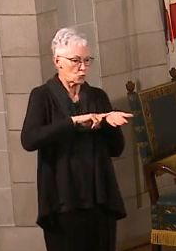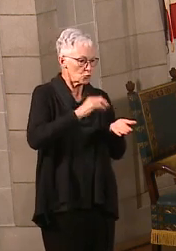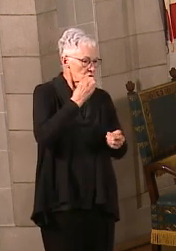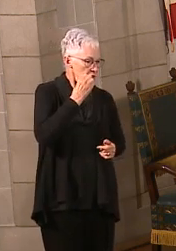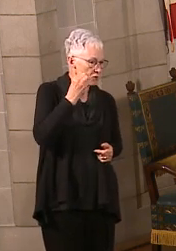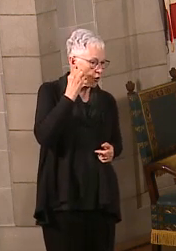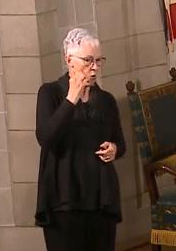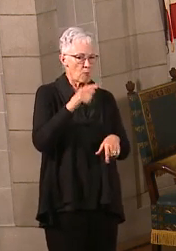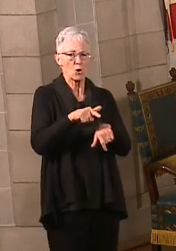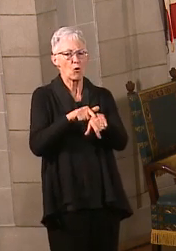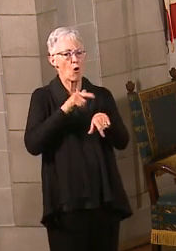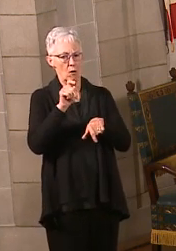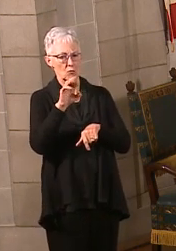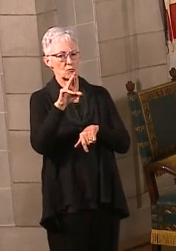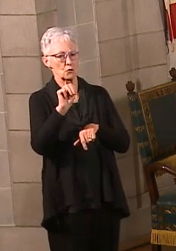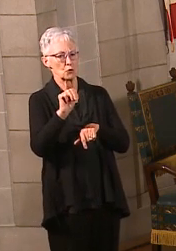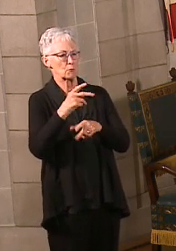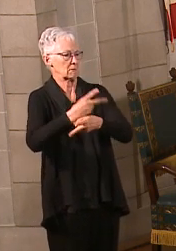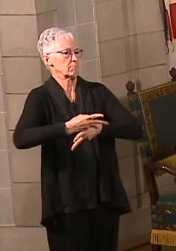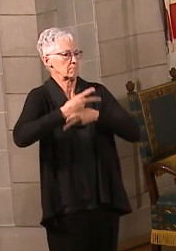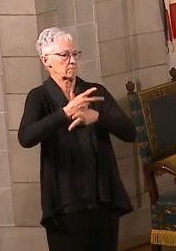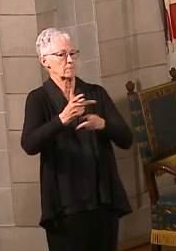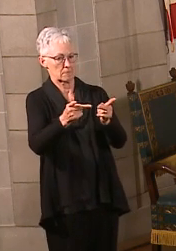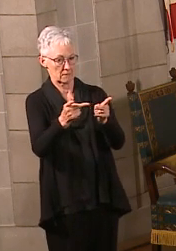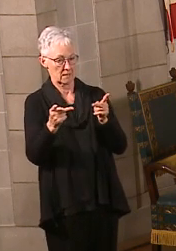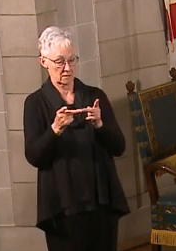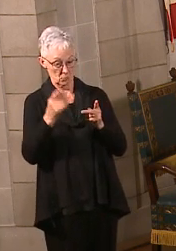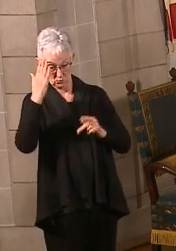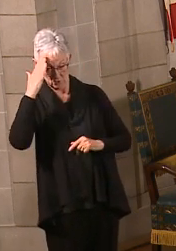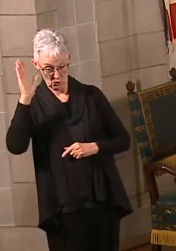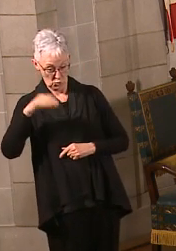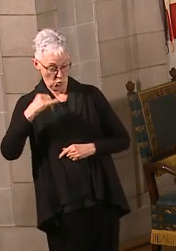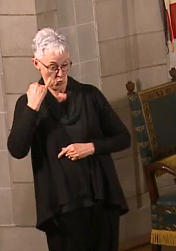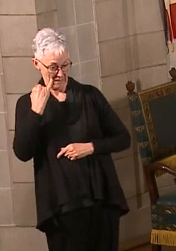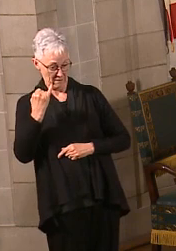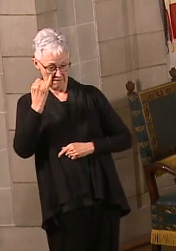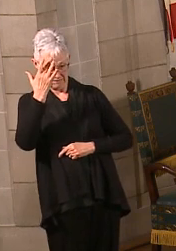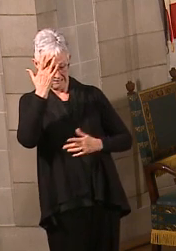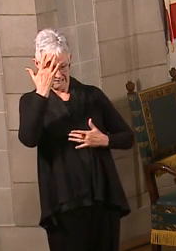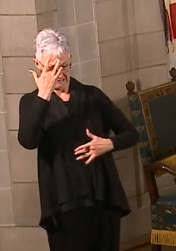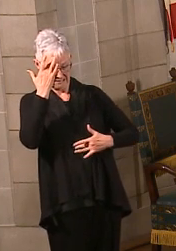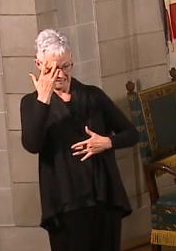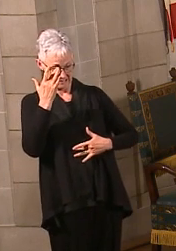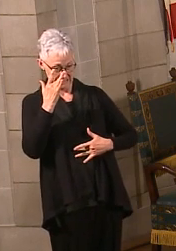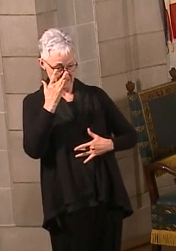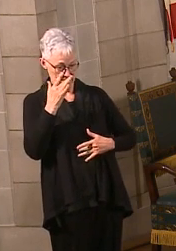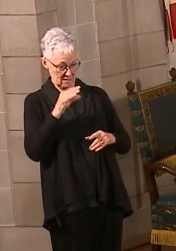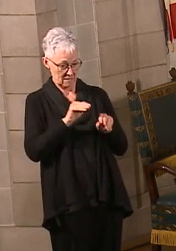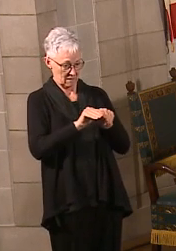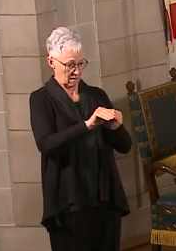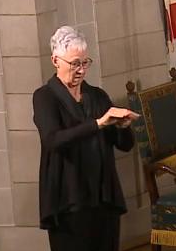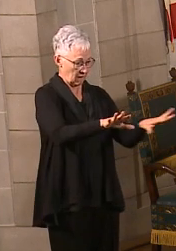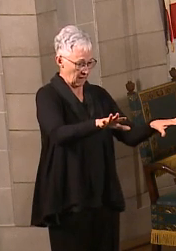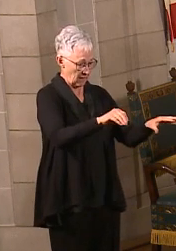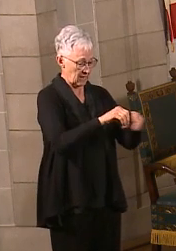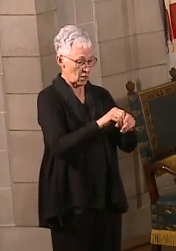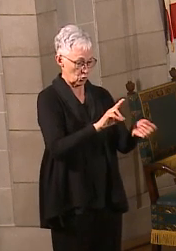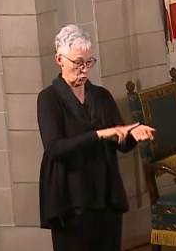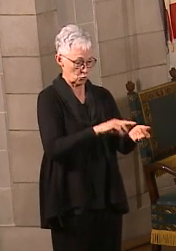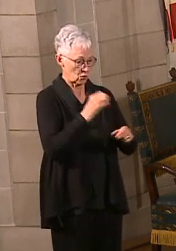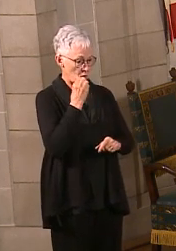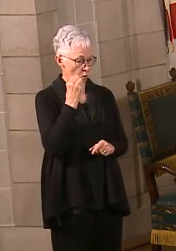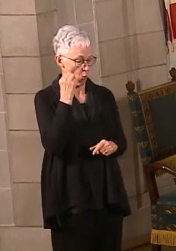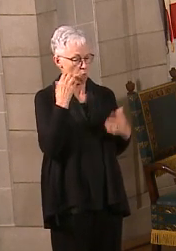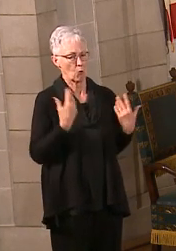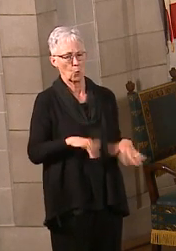that if the virus gets into a long-term care facility, it can be really devastating. We've seen that in places like Kirkland, Washington, right? So